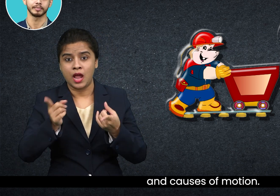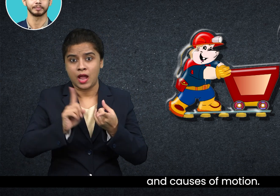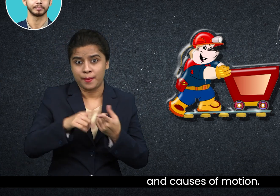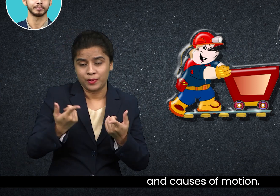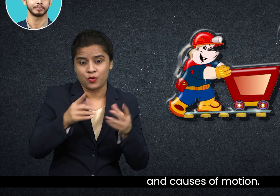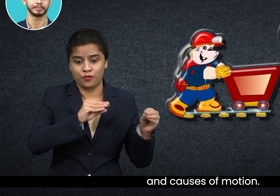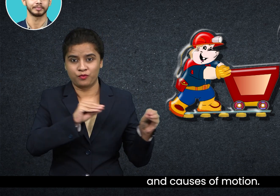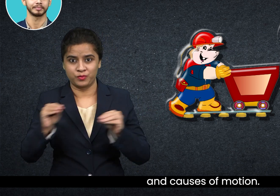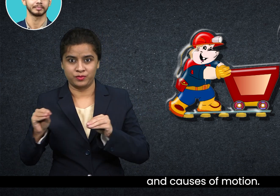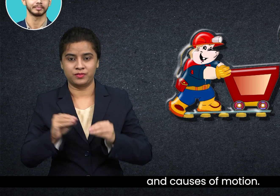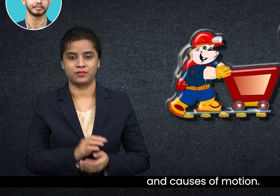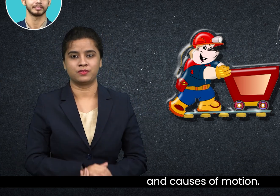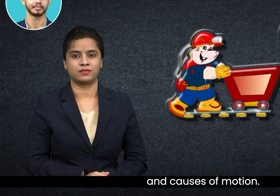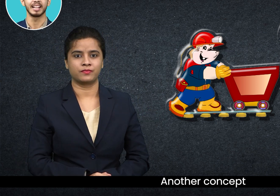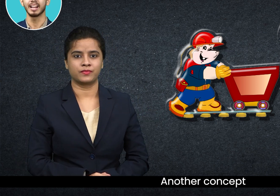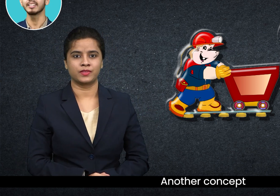motion.